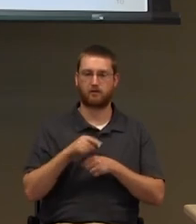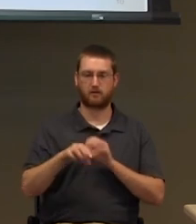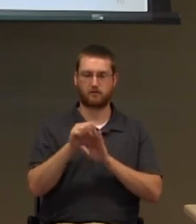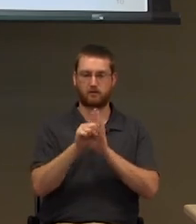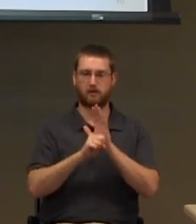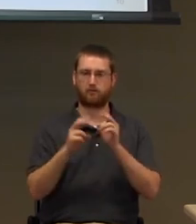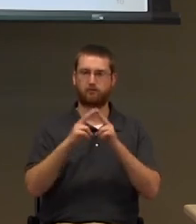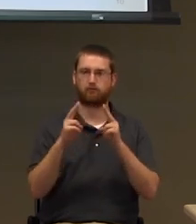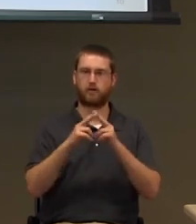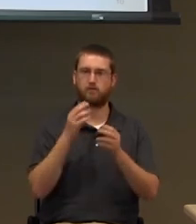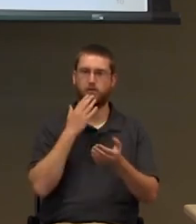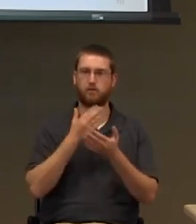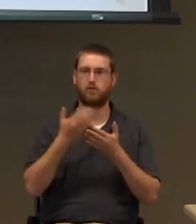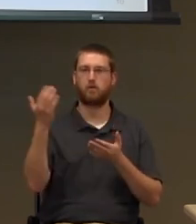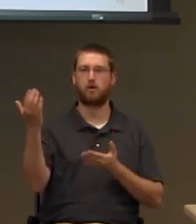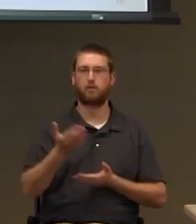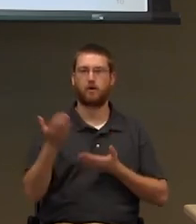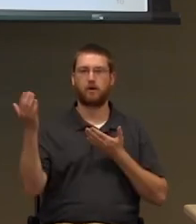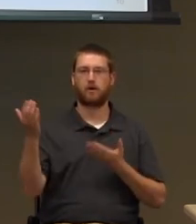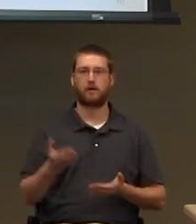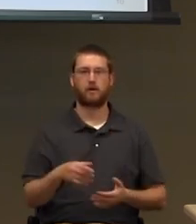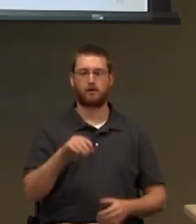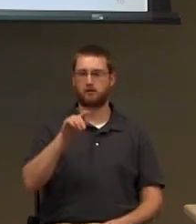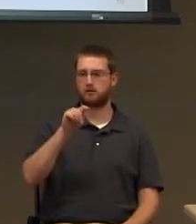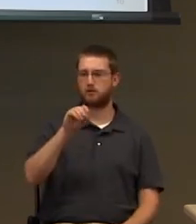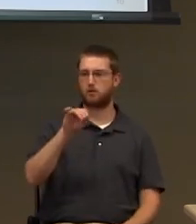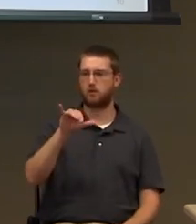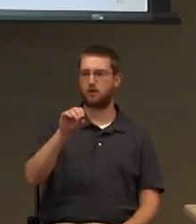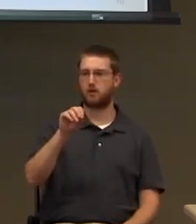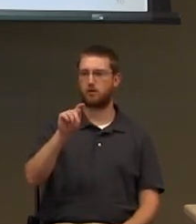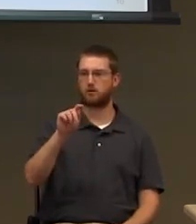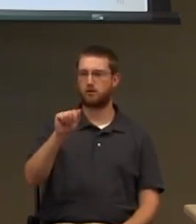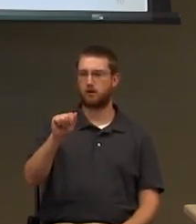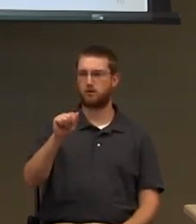very good at bringing in, I think, was it Toyota just announced a